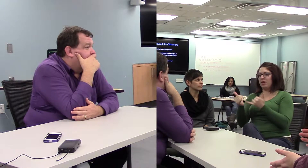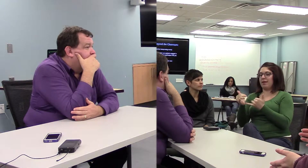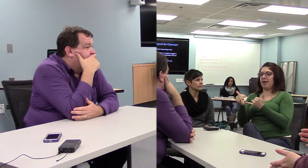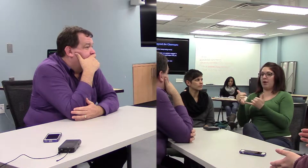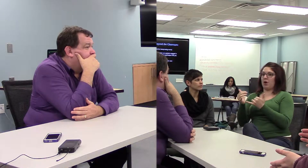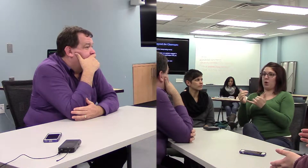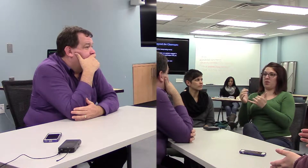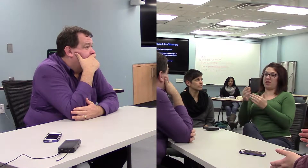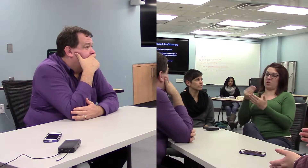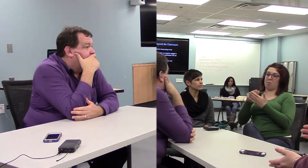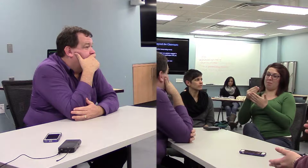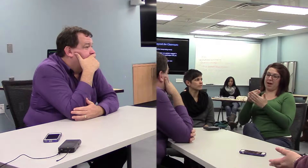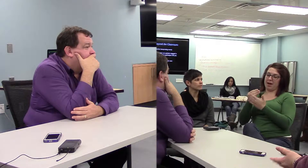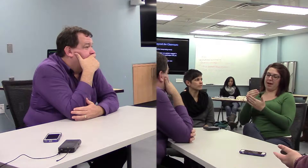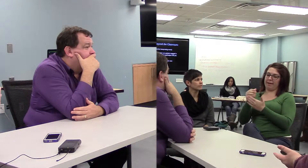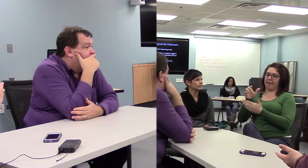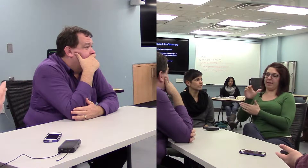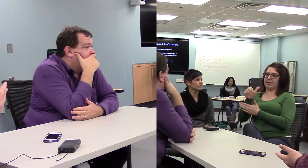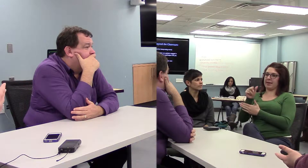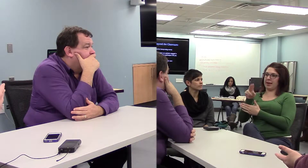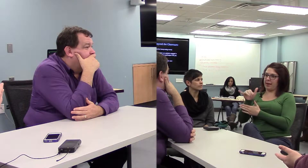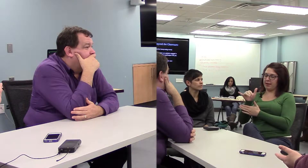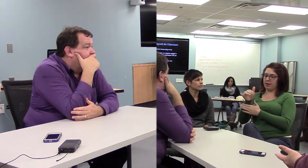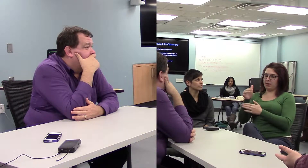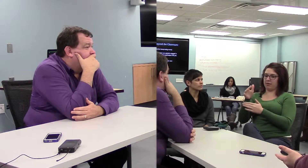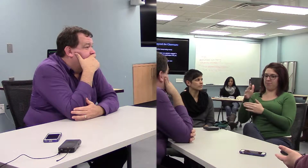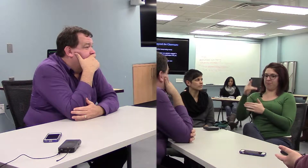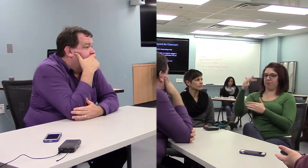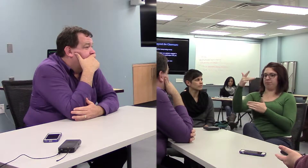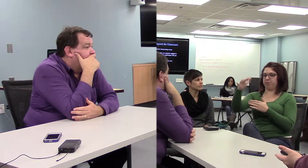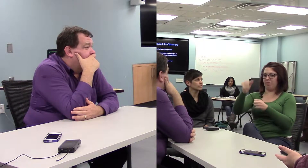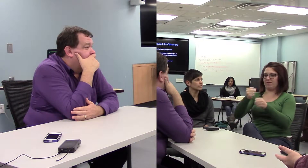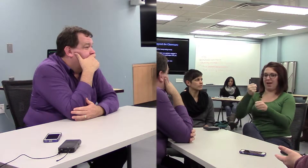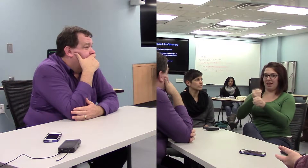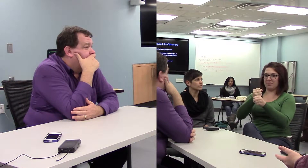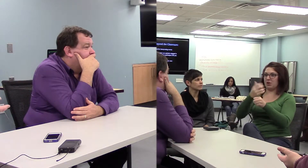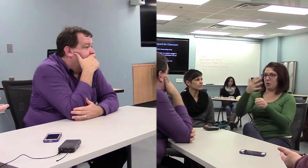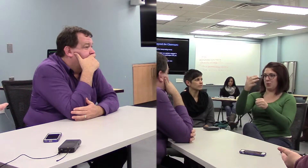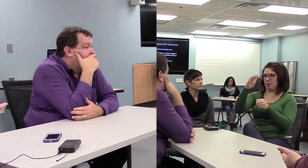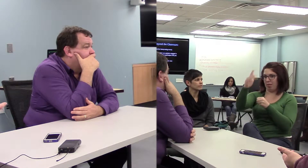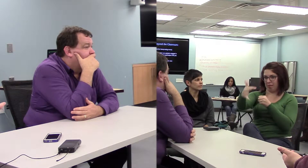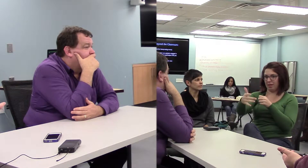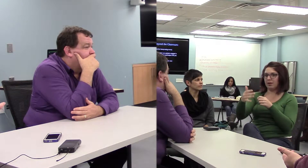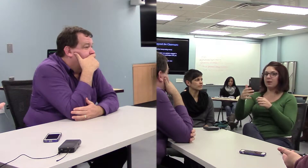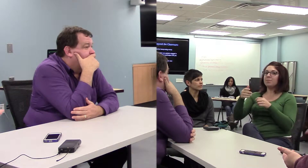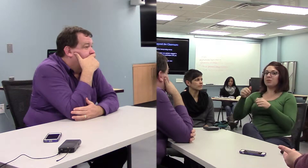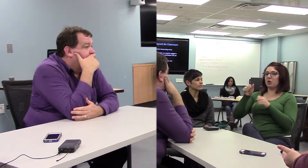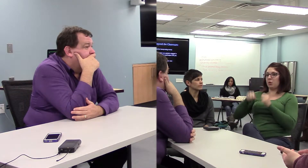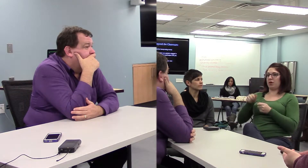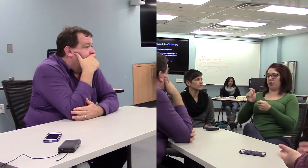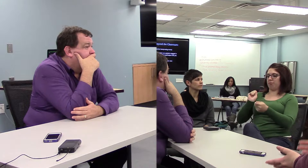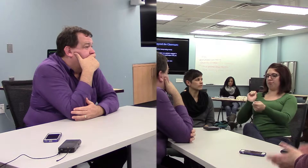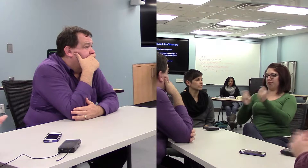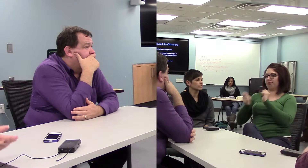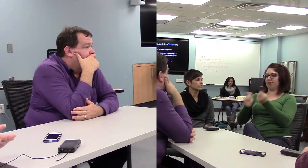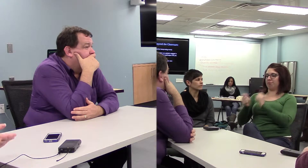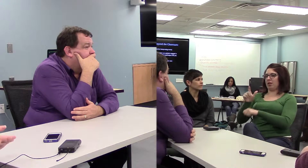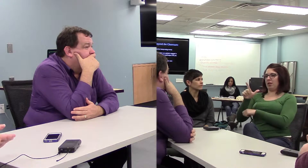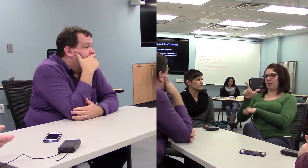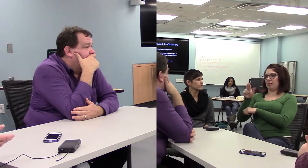Canon 5 years from now, and you want to be able to have the lenses be interchangeable, if you buy another Canon, then you